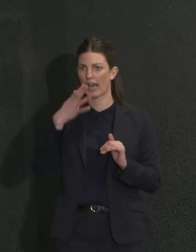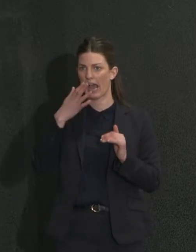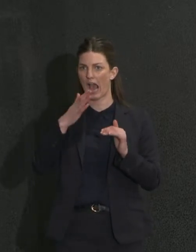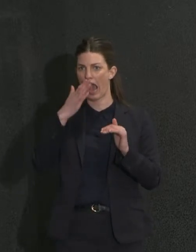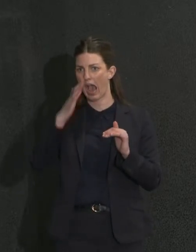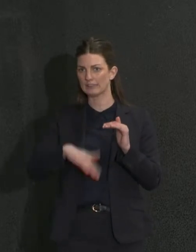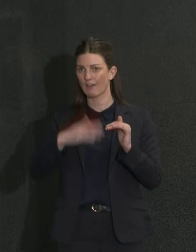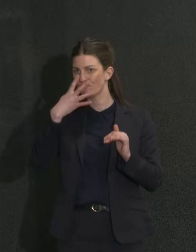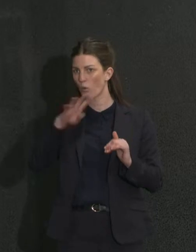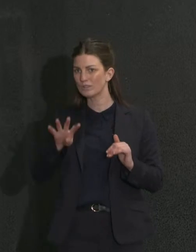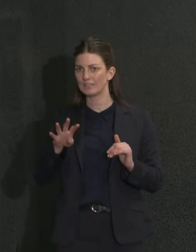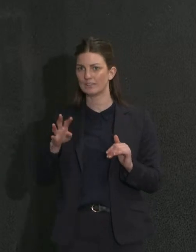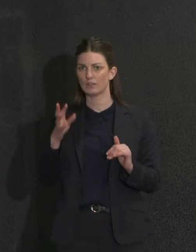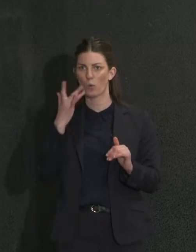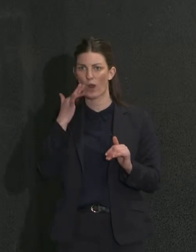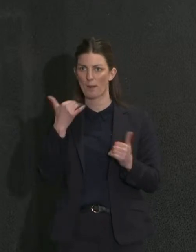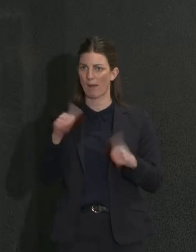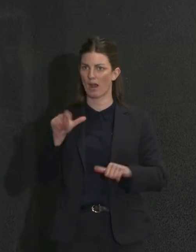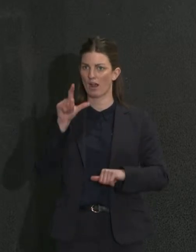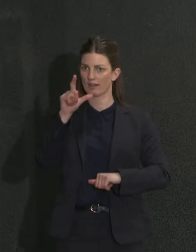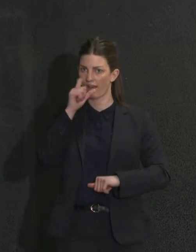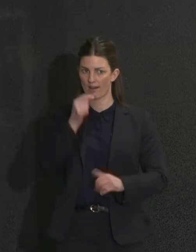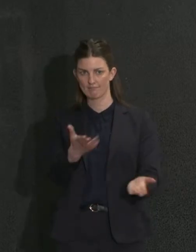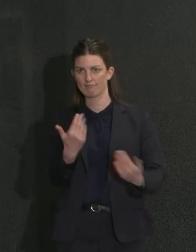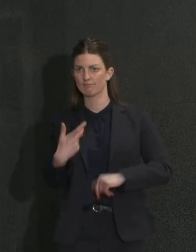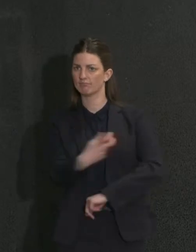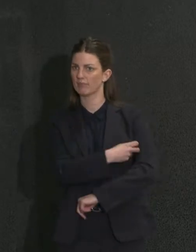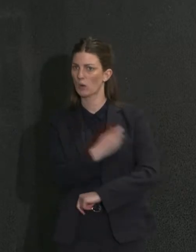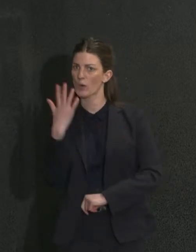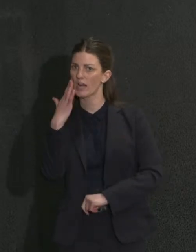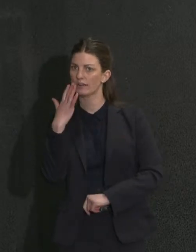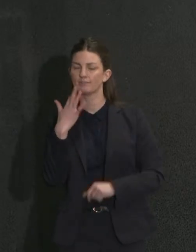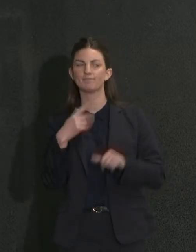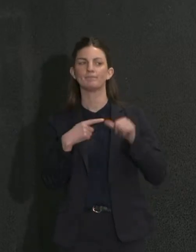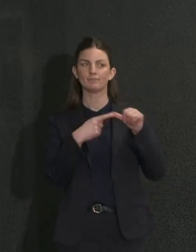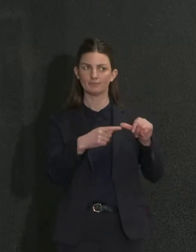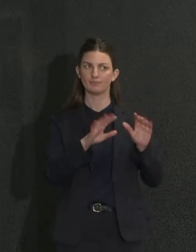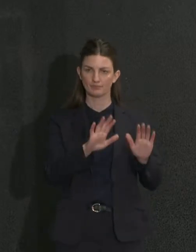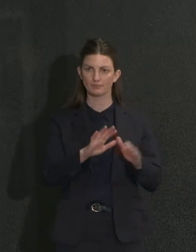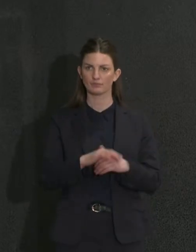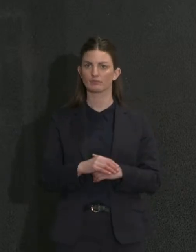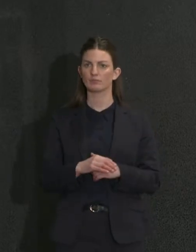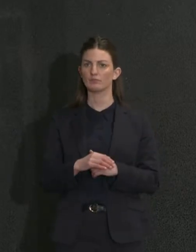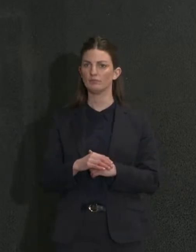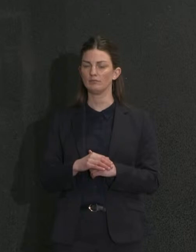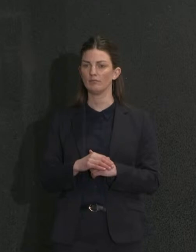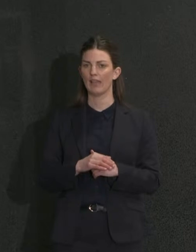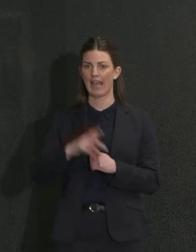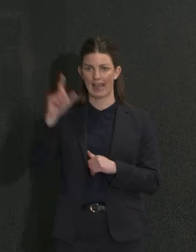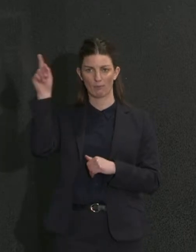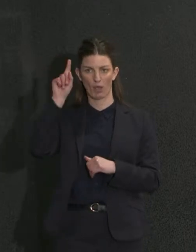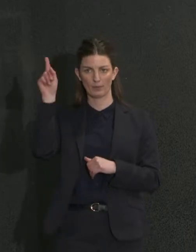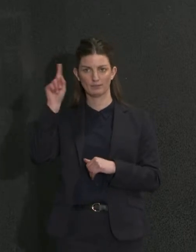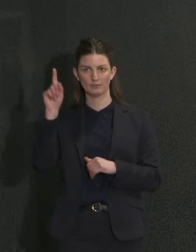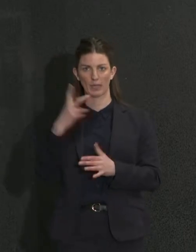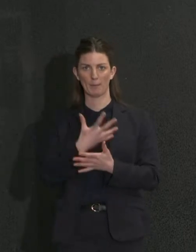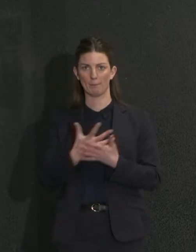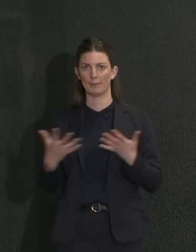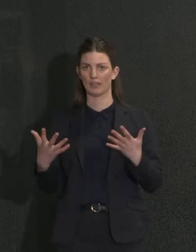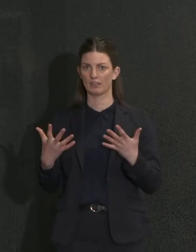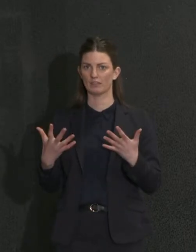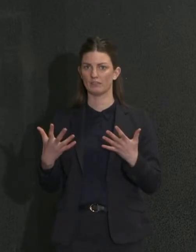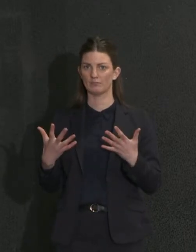and I genuinely think from talking to people understand that the limiting factor, the inhibiting factor, is